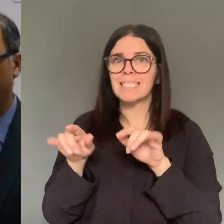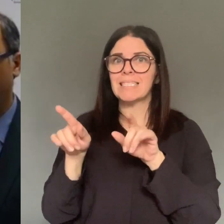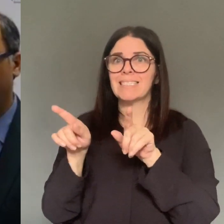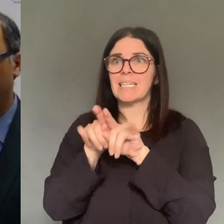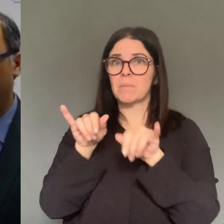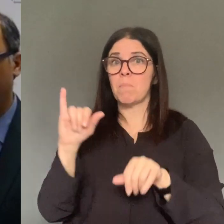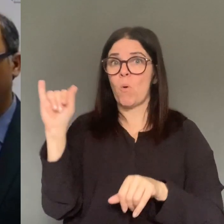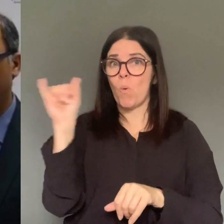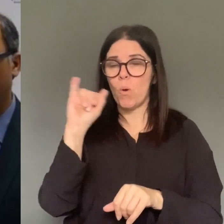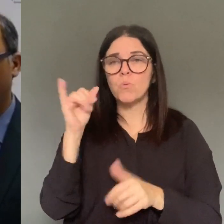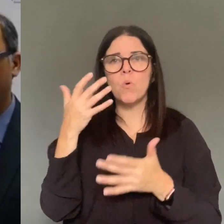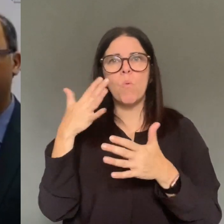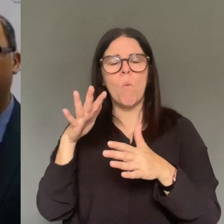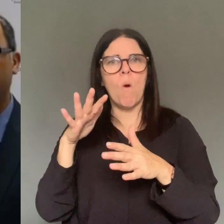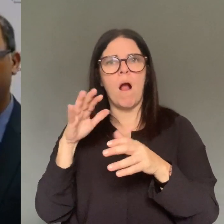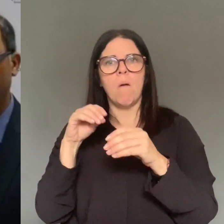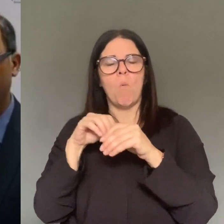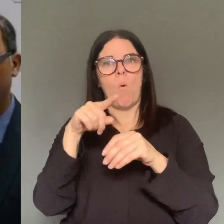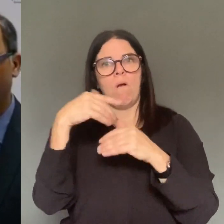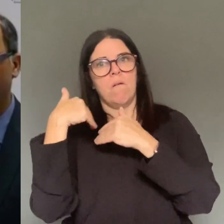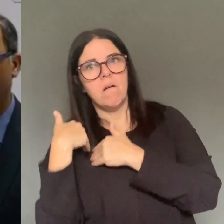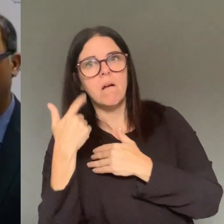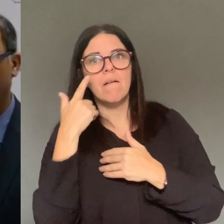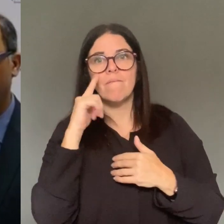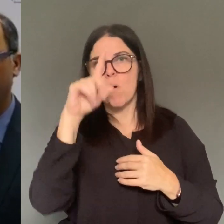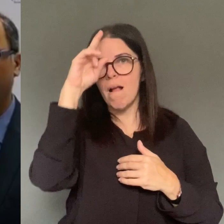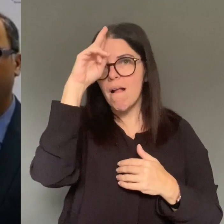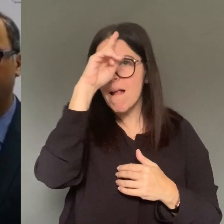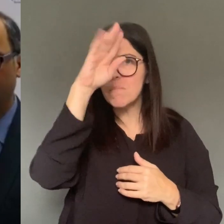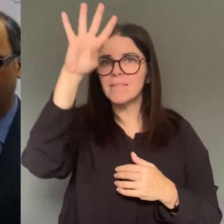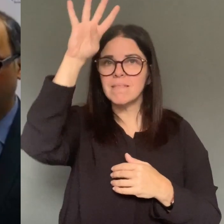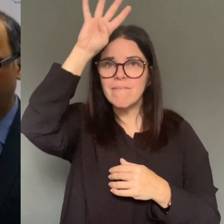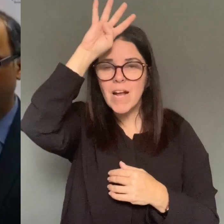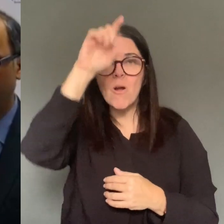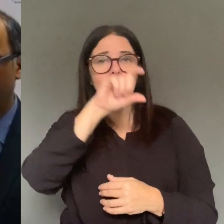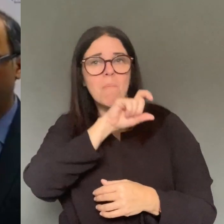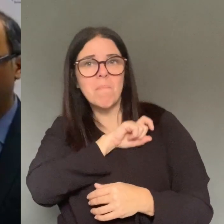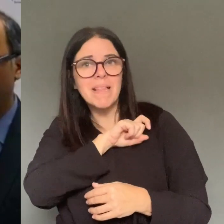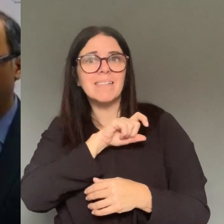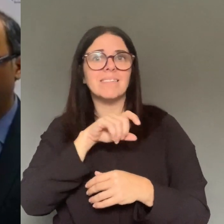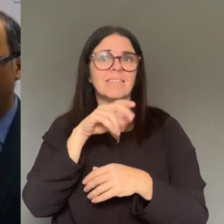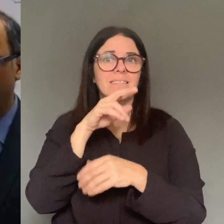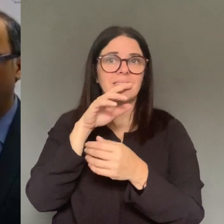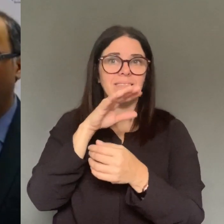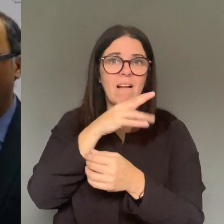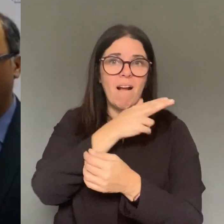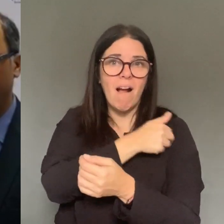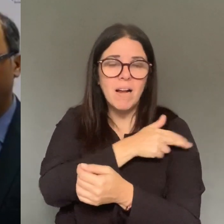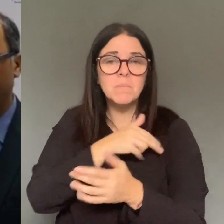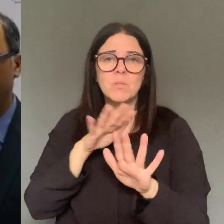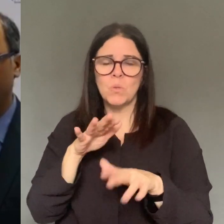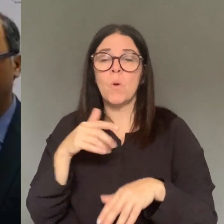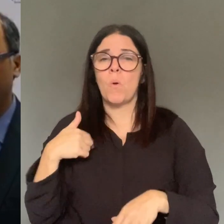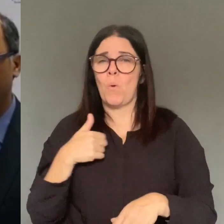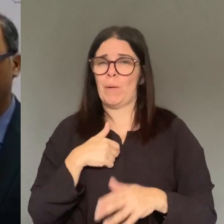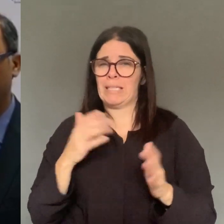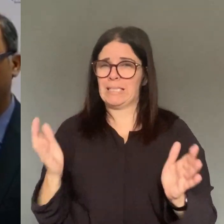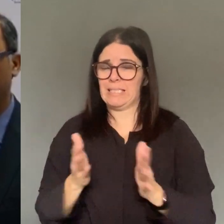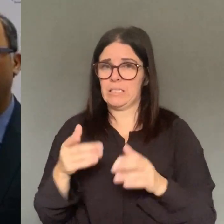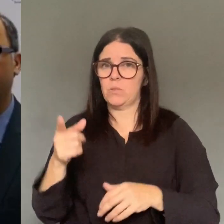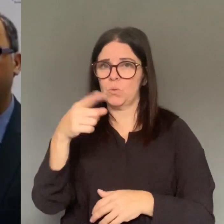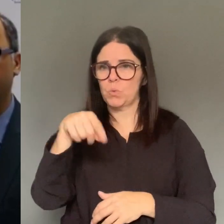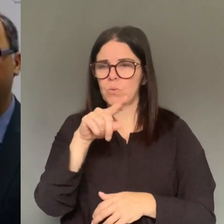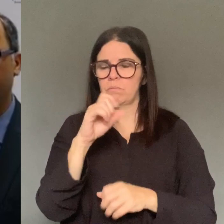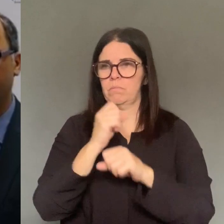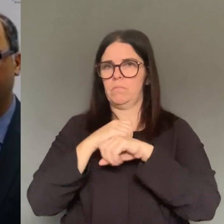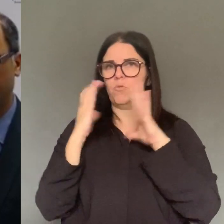accordingly for potential flooding, not only to reduce their risk of injury or severe health outcomes related to flooding, but also reduce the potential burden